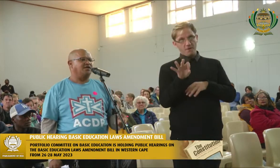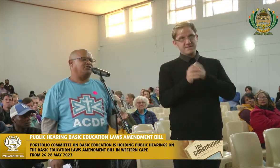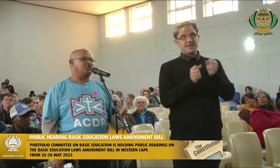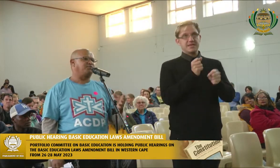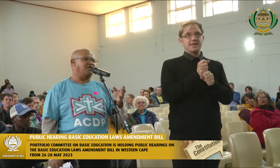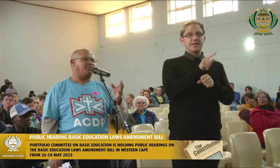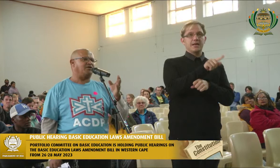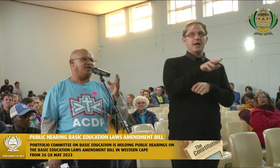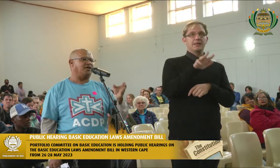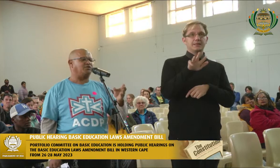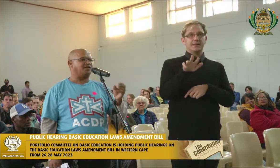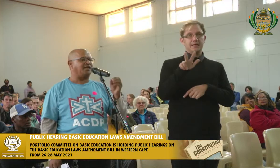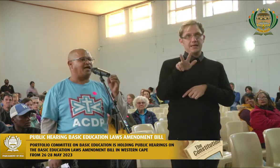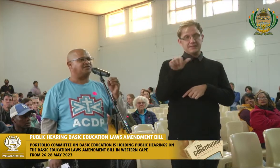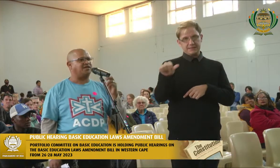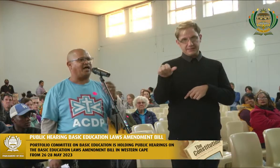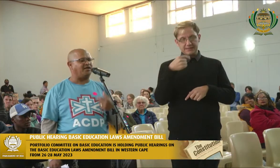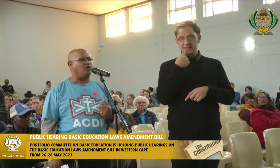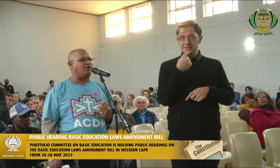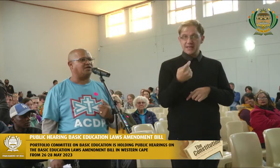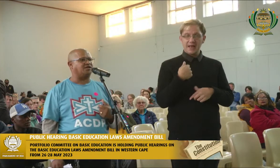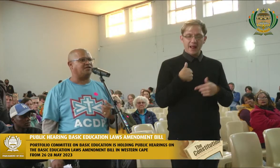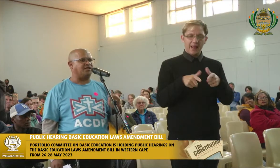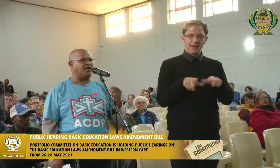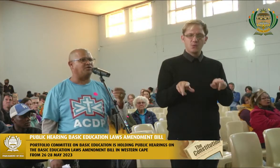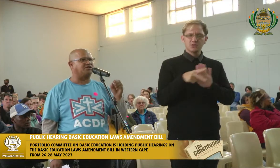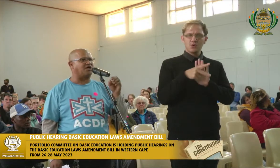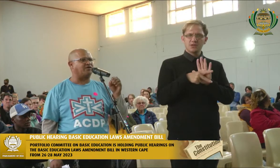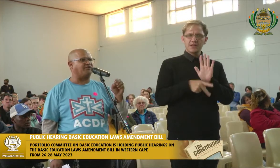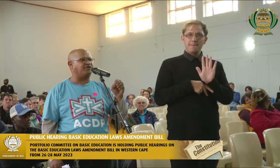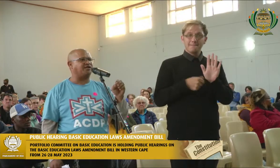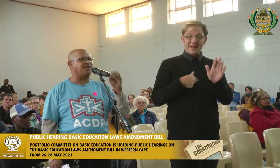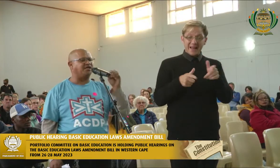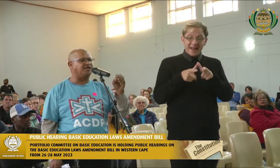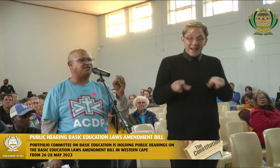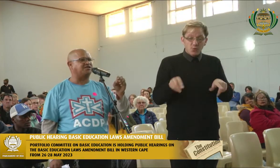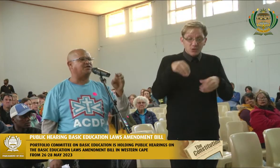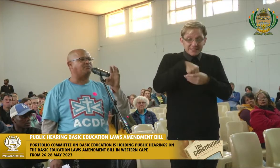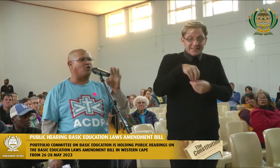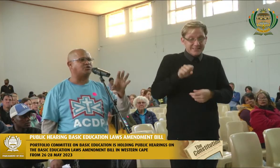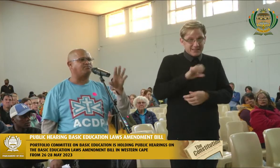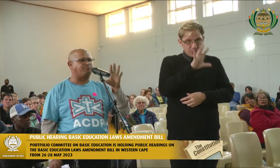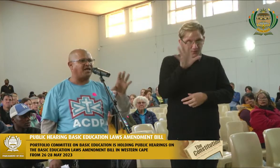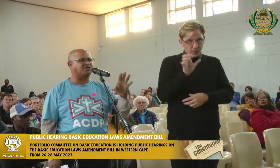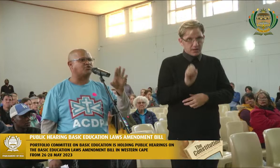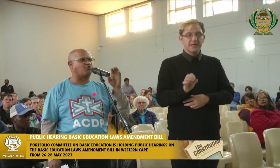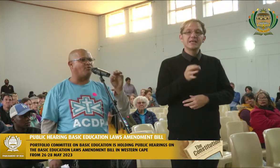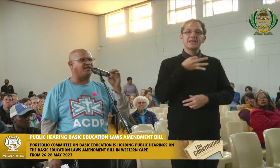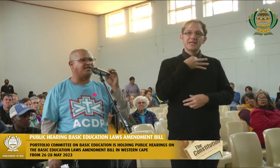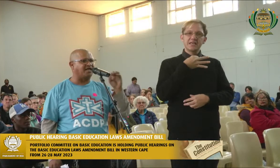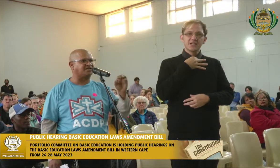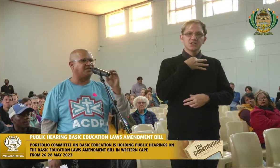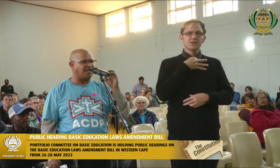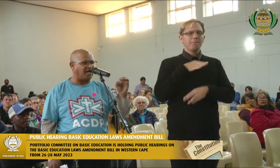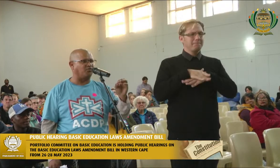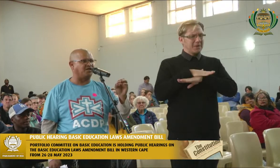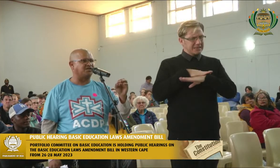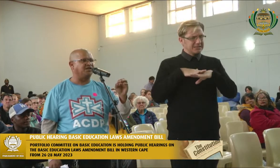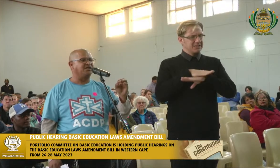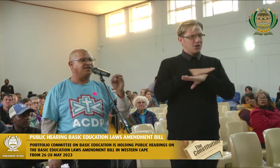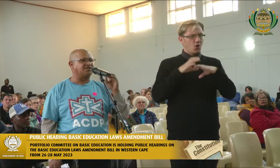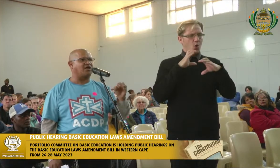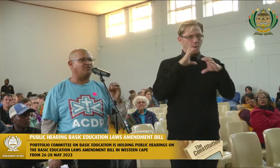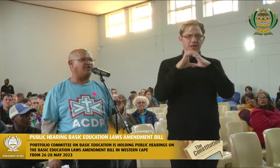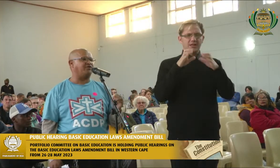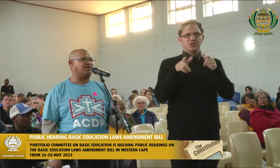X 84, 90 of 96, you speak about the language, and I know actually the language in South Africa, English is the most best communication